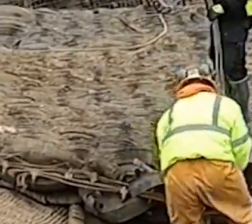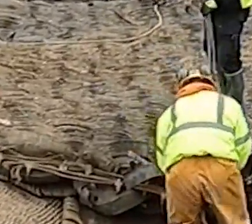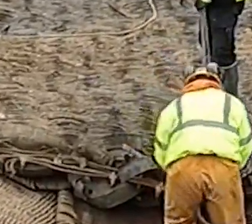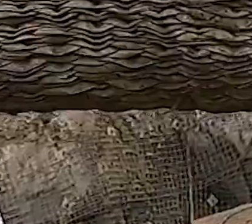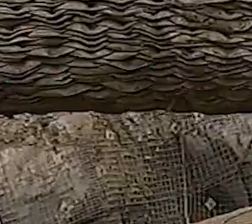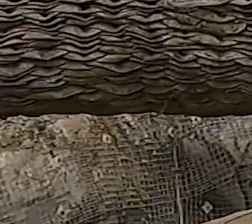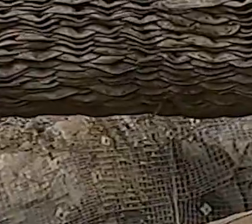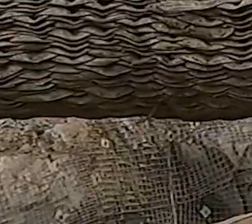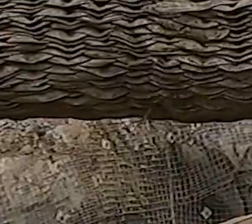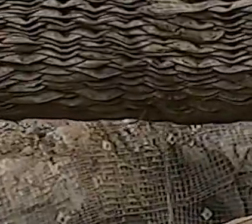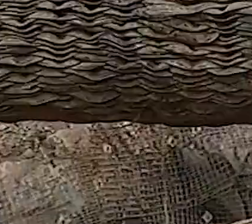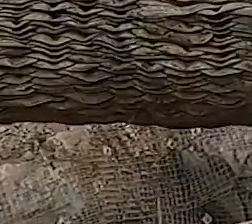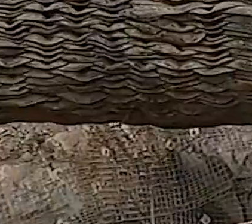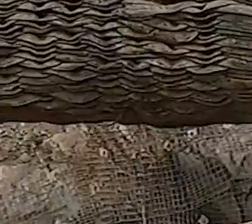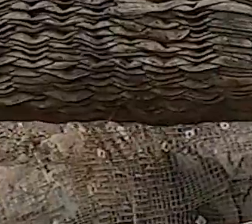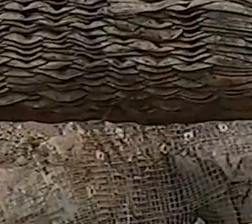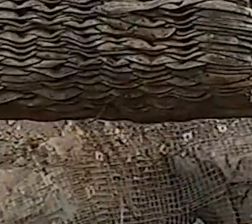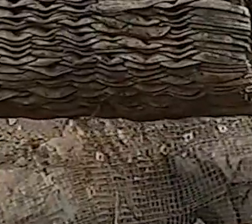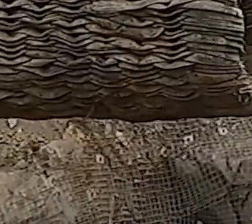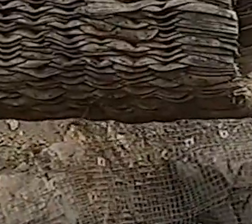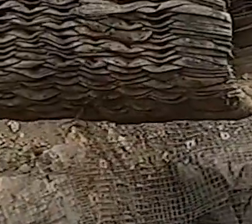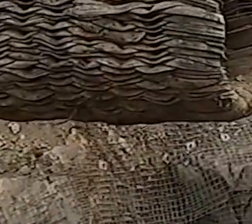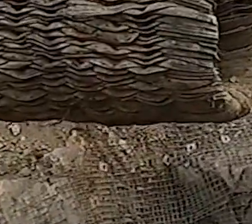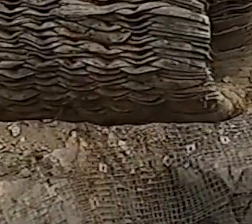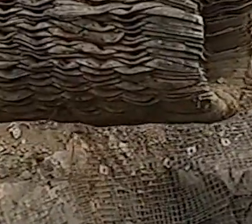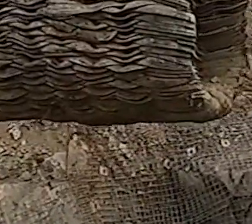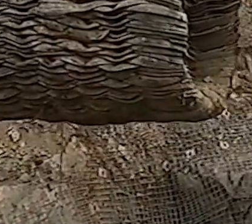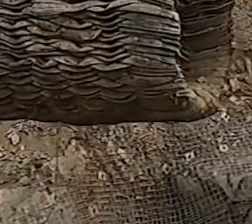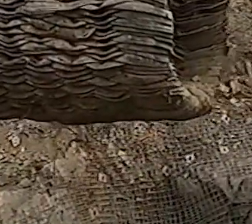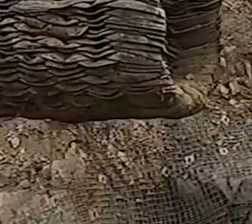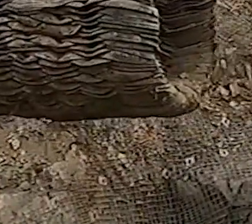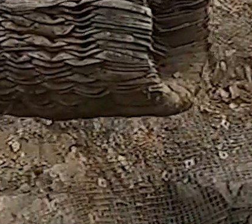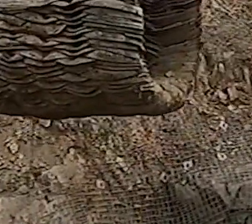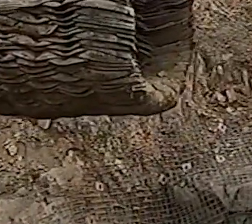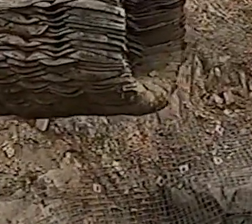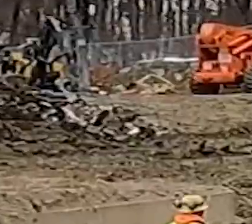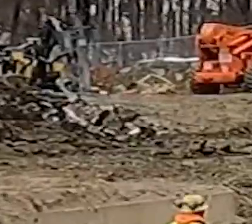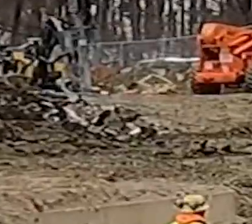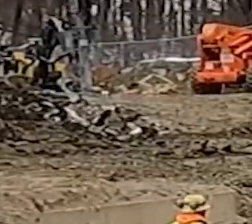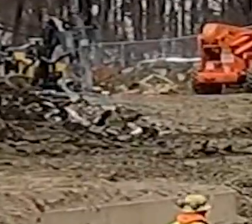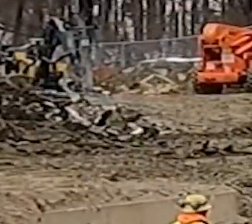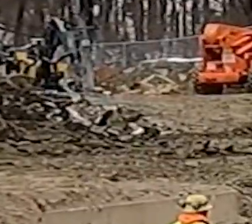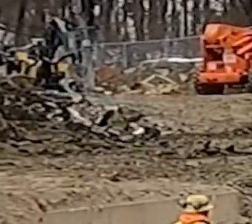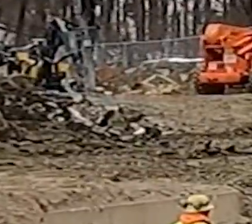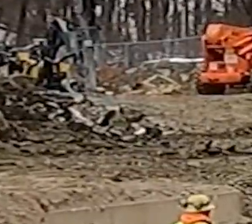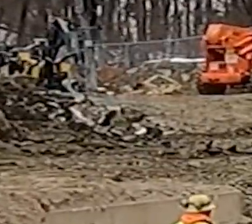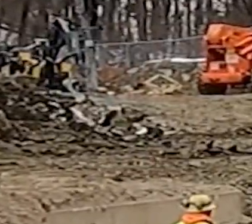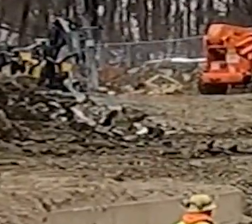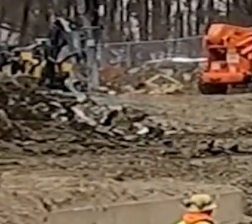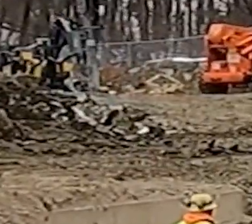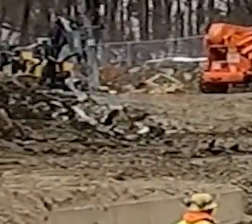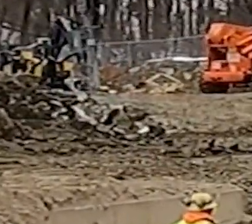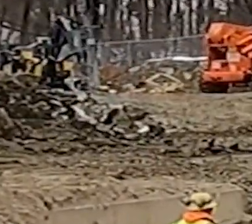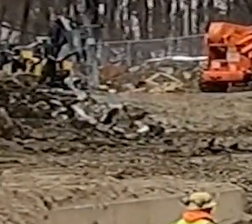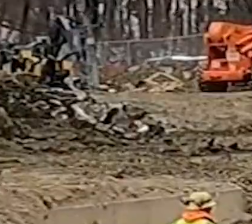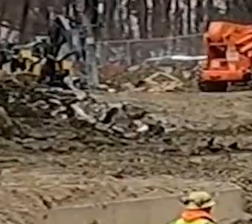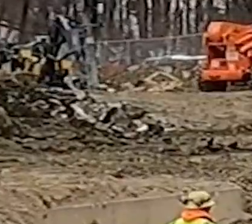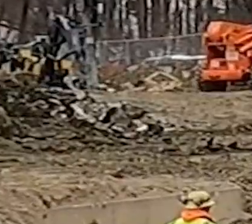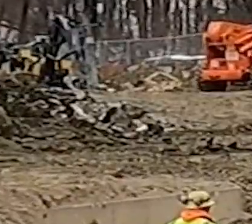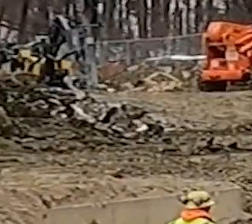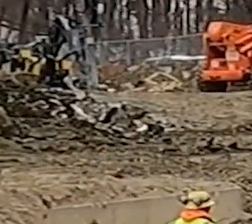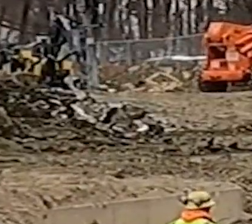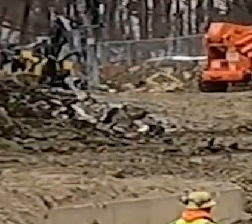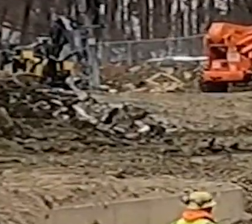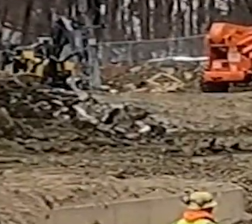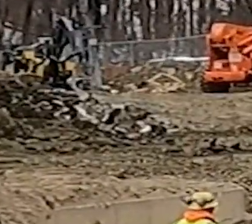address questions as they arise. Our 300-foot-long tunnel boring machine, known as